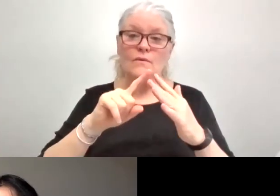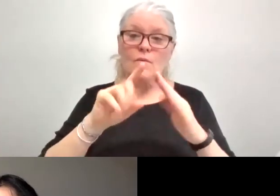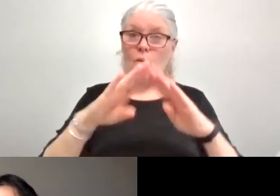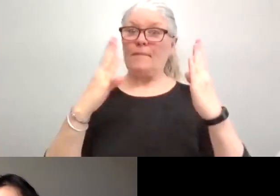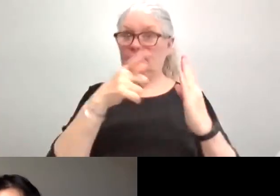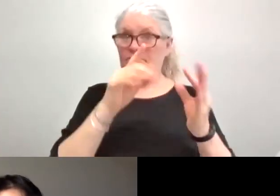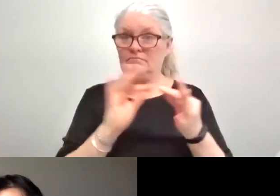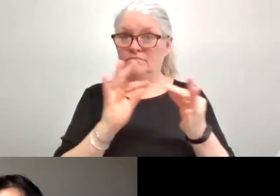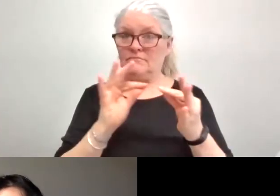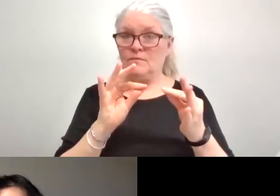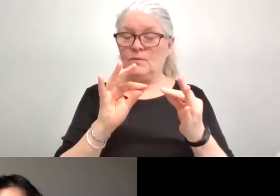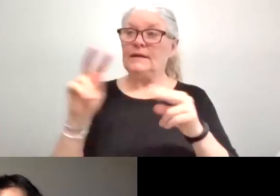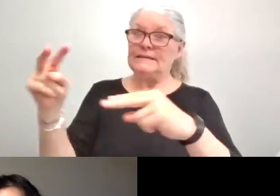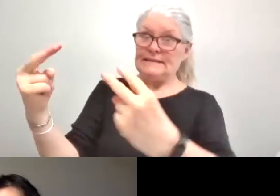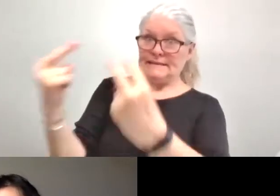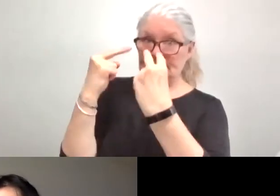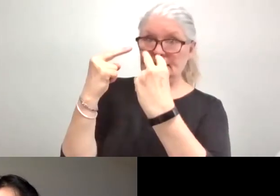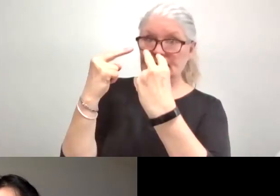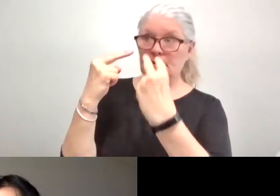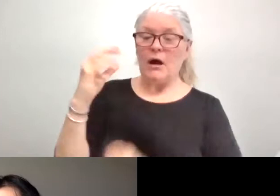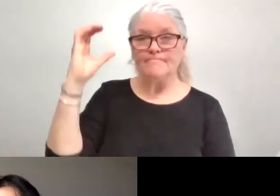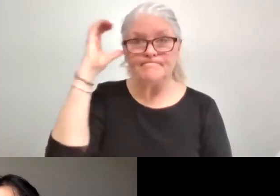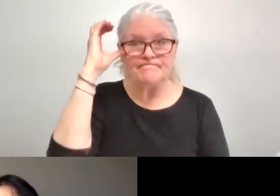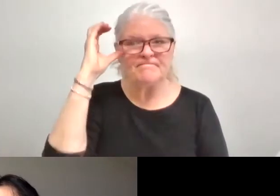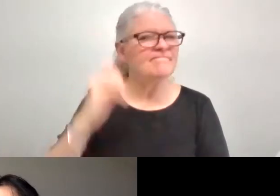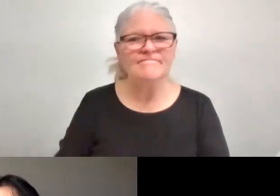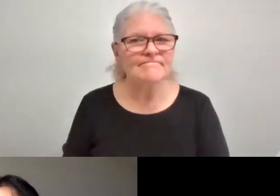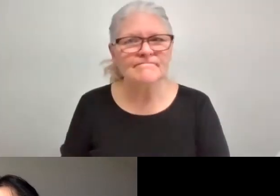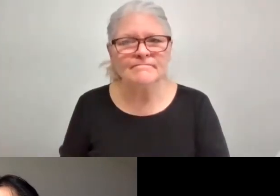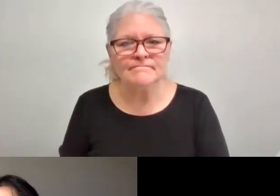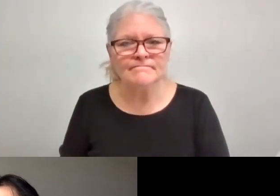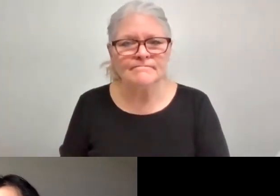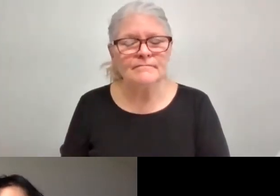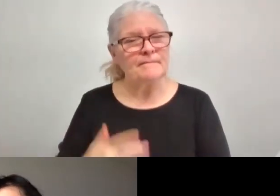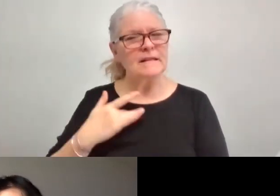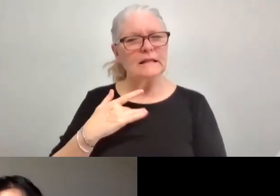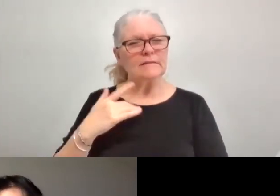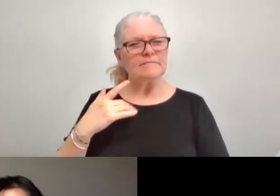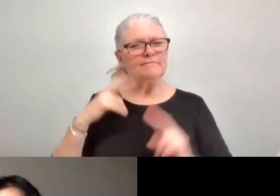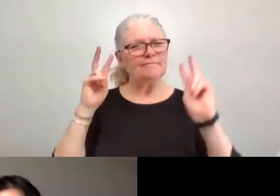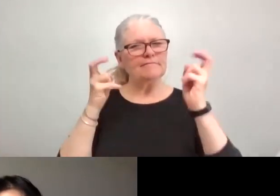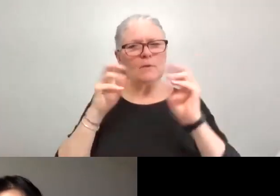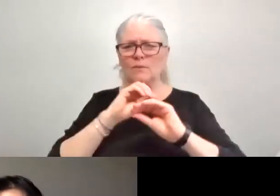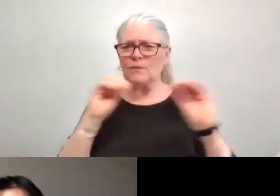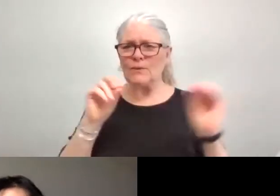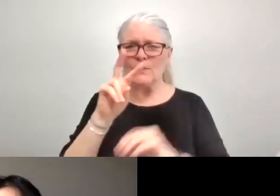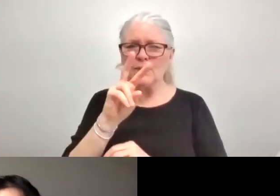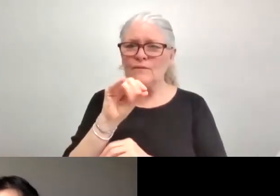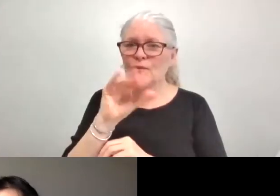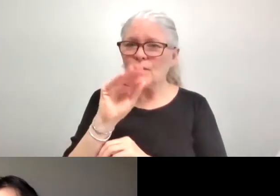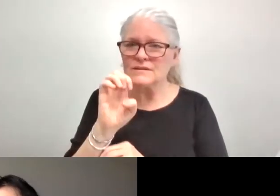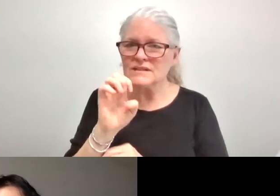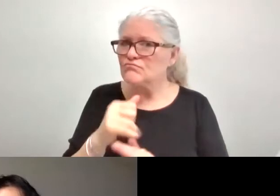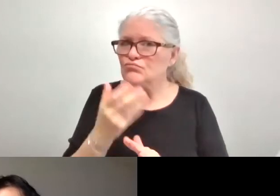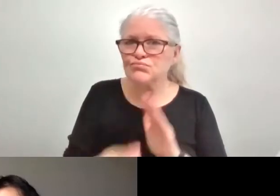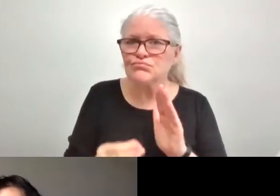that we are seen, but we're not listened to. And I think there's this notion that we are voiceless. We don't have a voice, but in